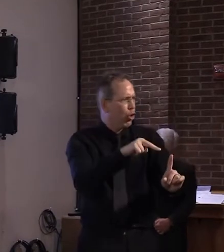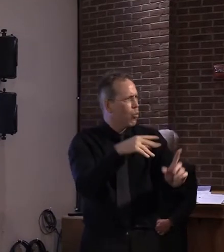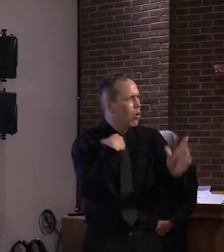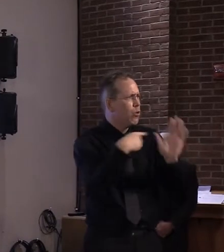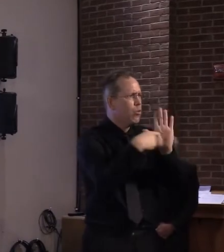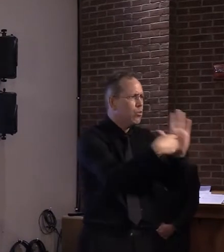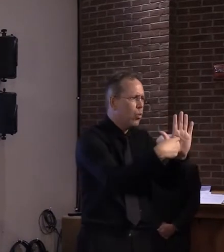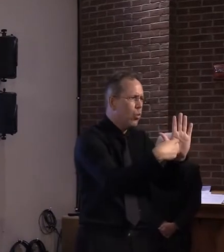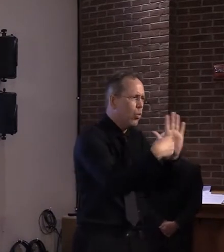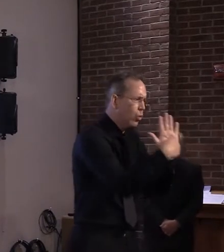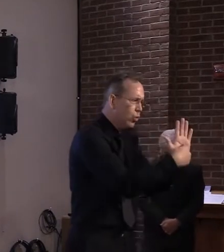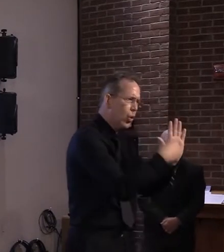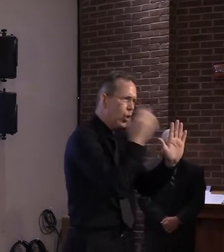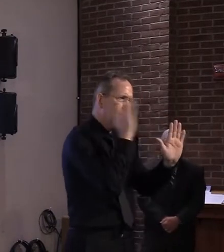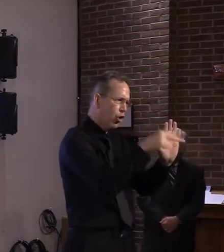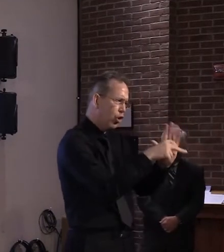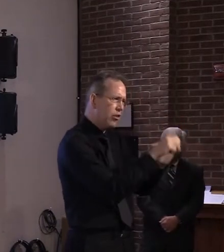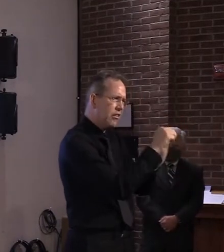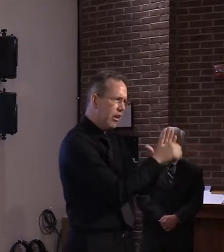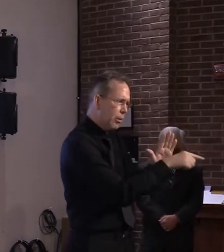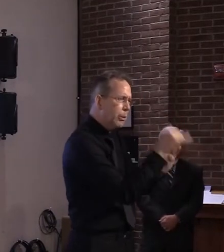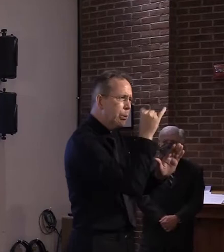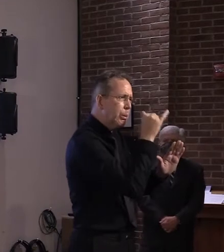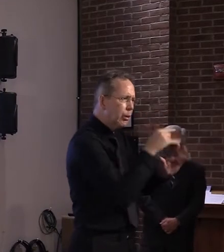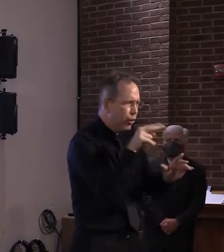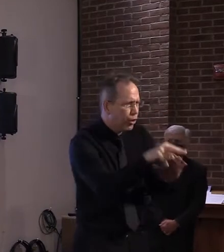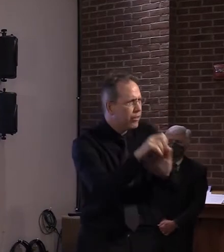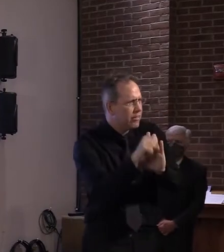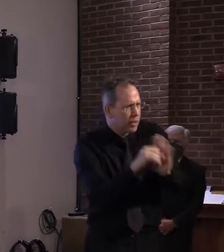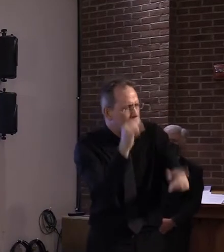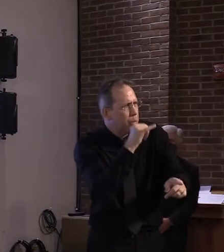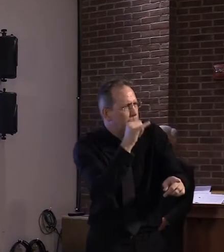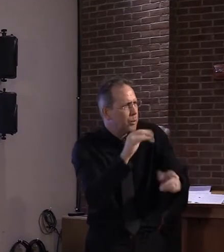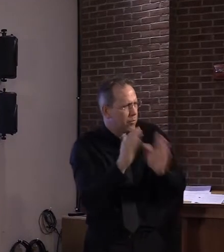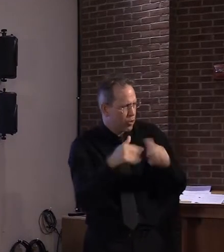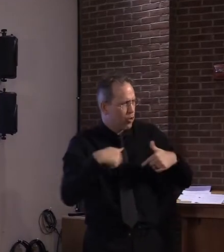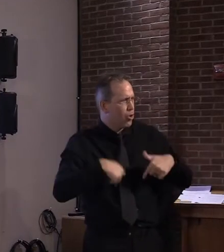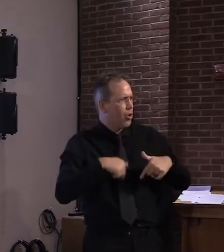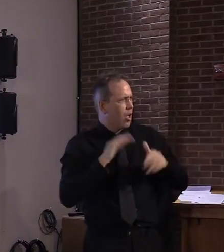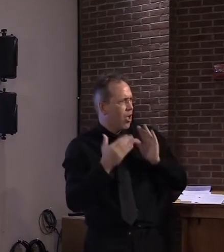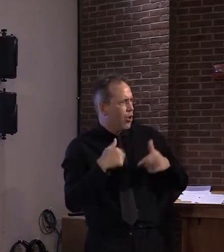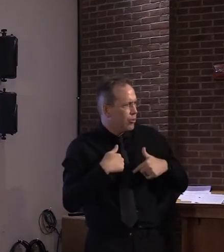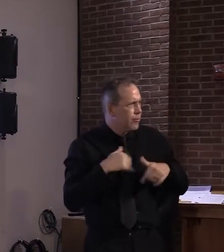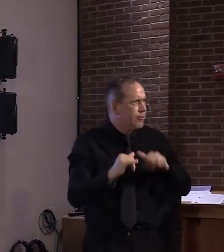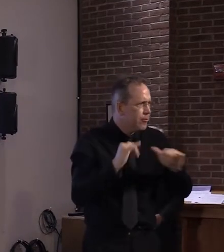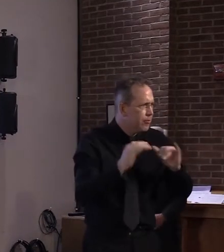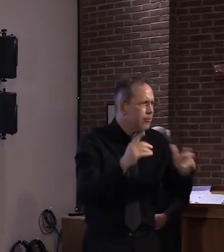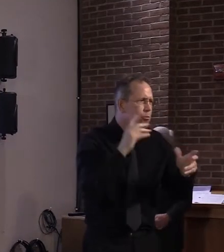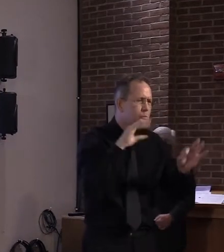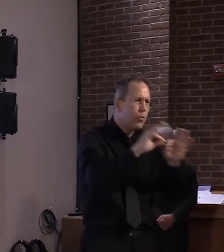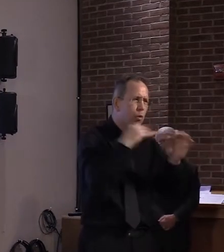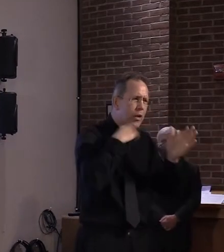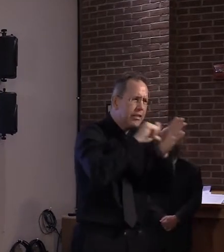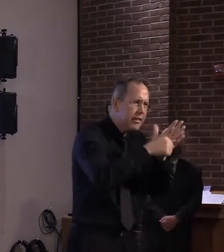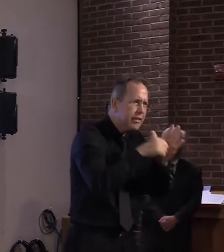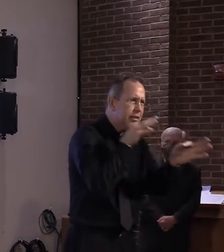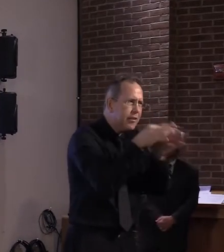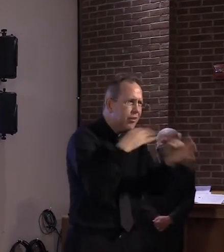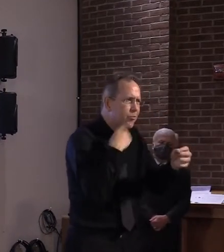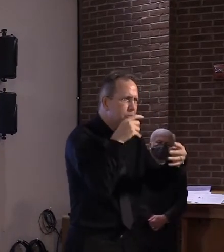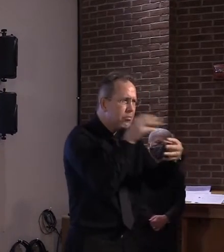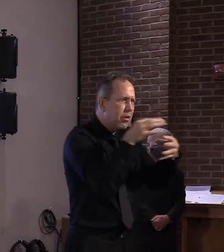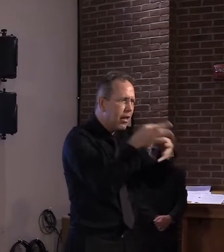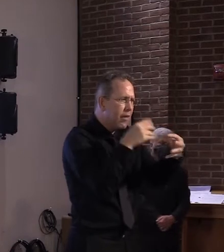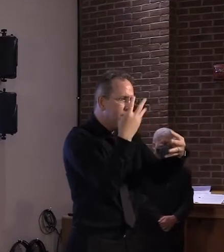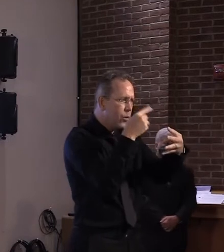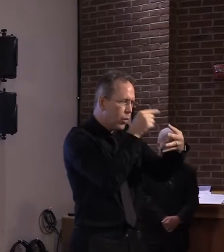learn and to point out why we take such pains in reinforcing the 4 core messages that the governor